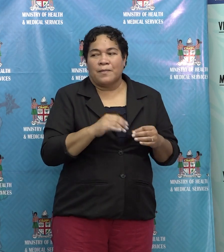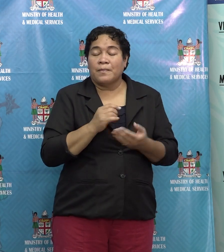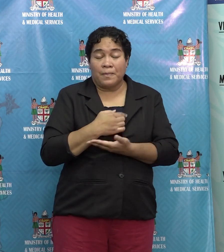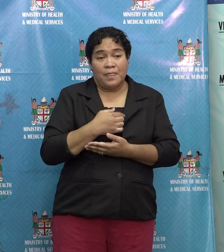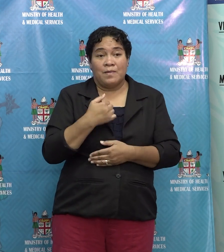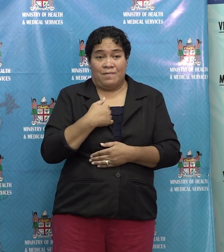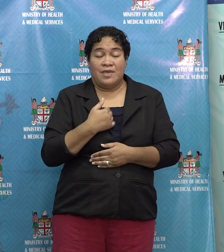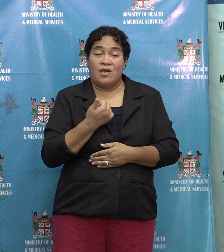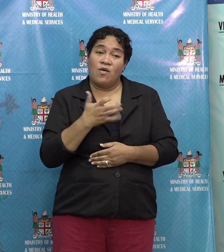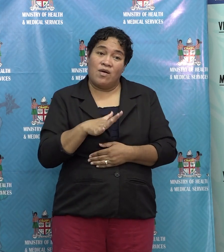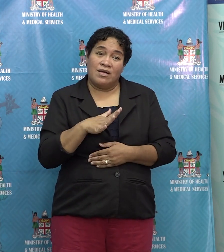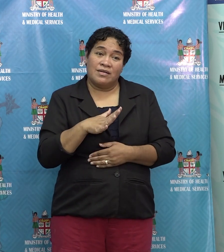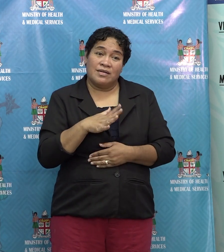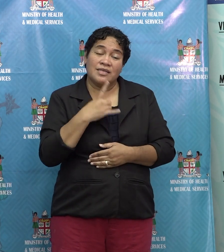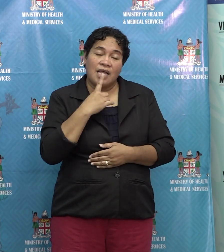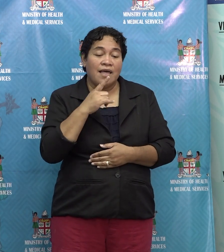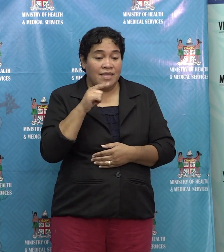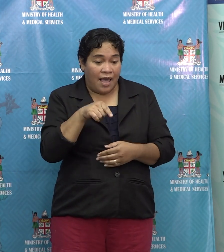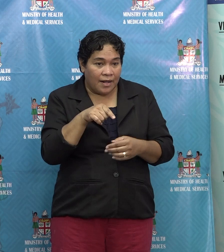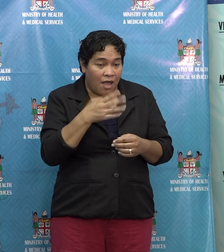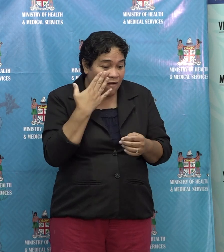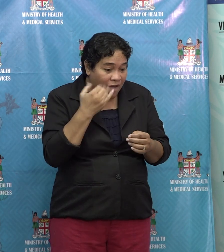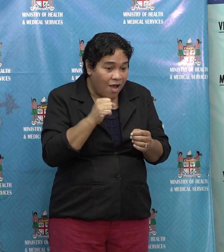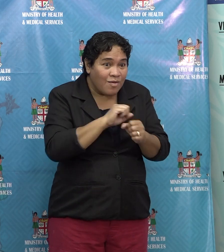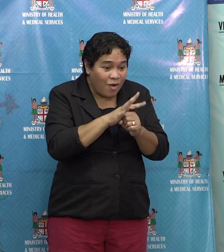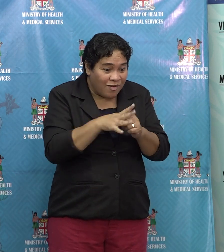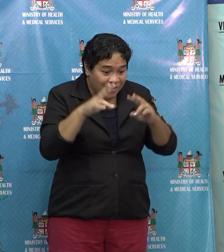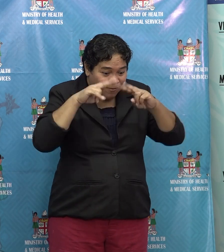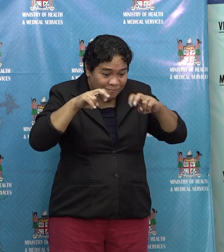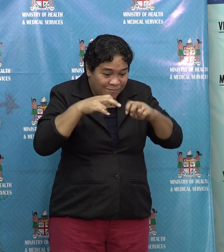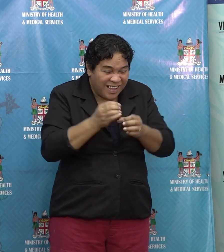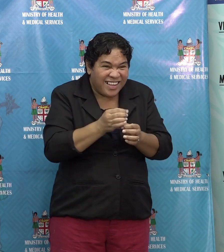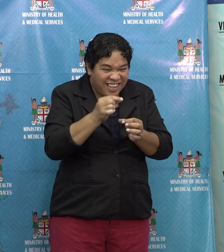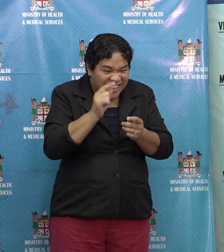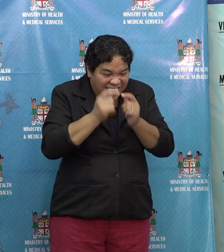As I mentioned, we sent off those specimens to